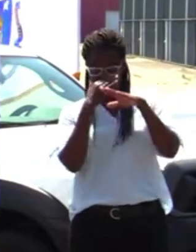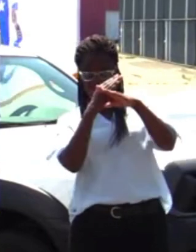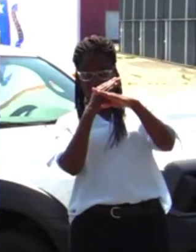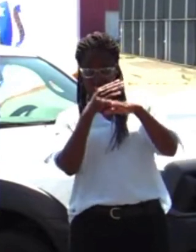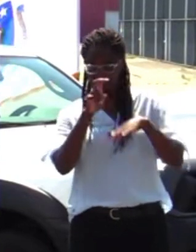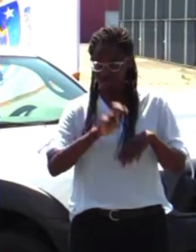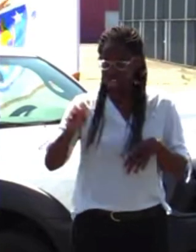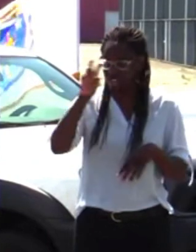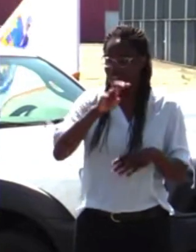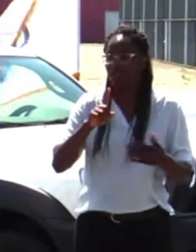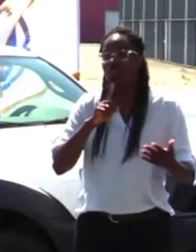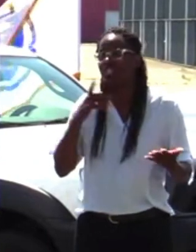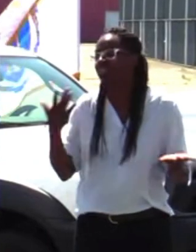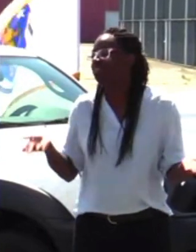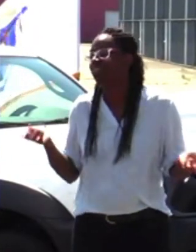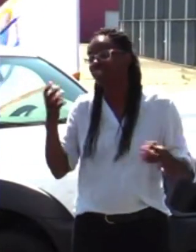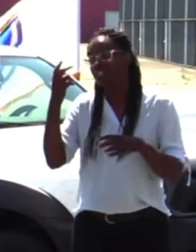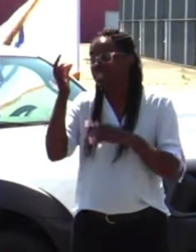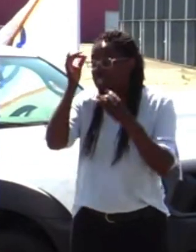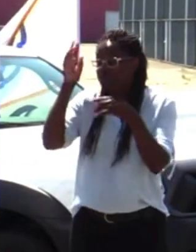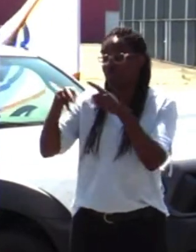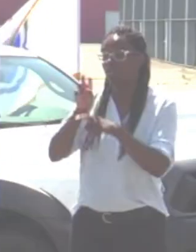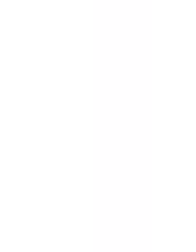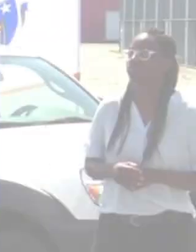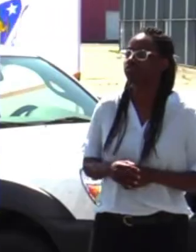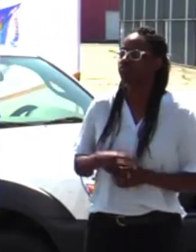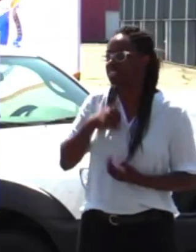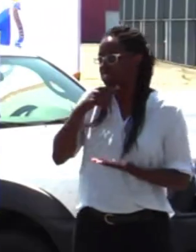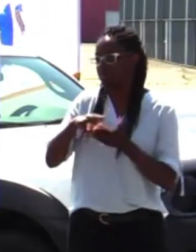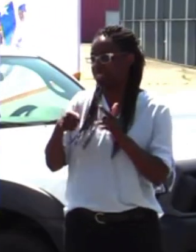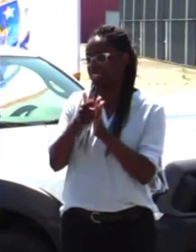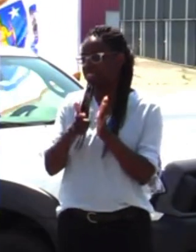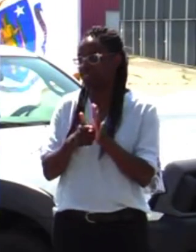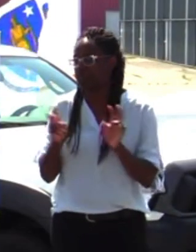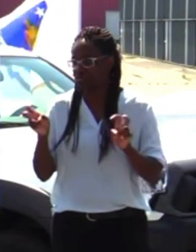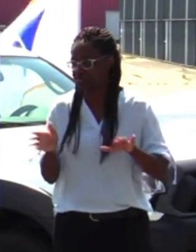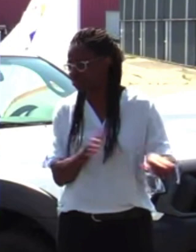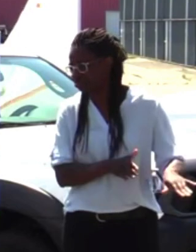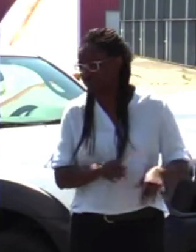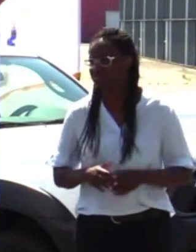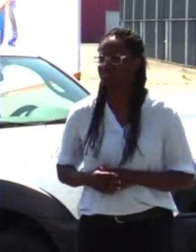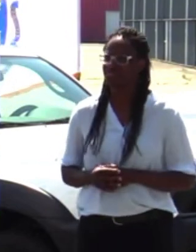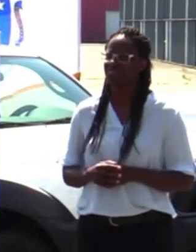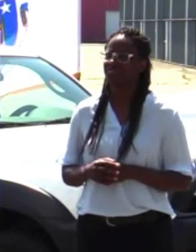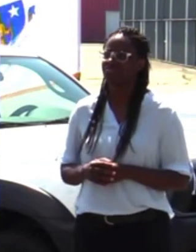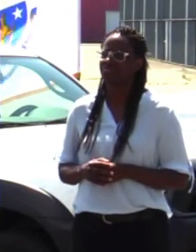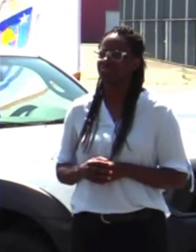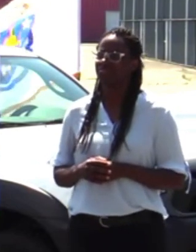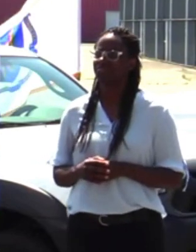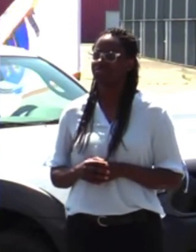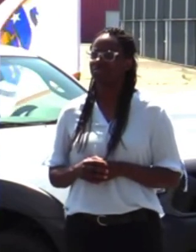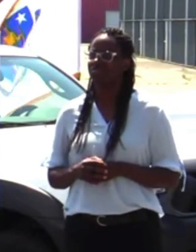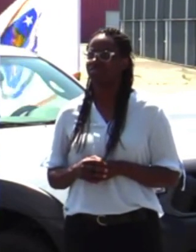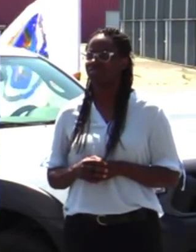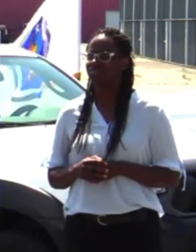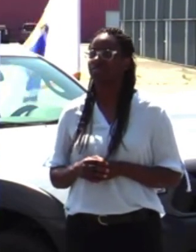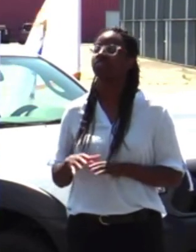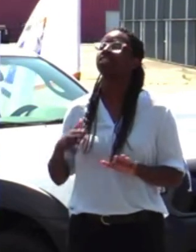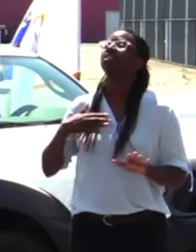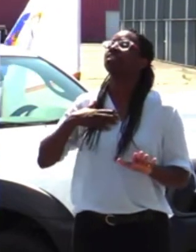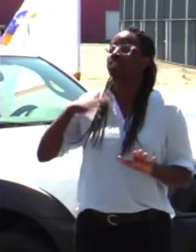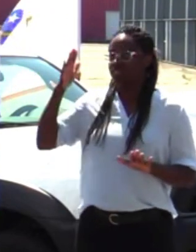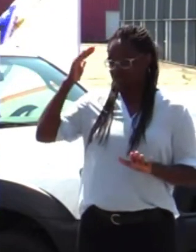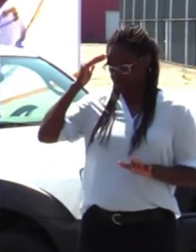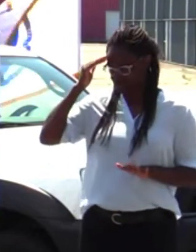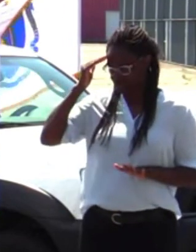need to make at the time they need to make them with the best information they have. I get the fact that there are many things associated with managing